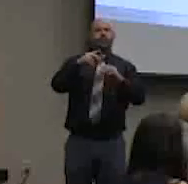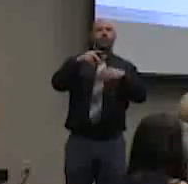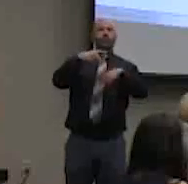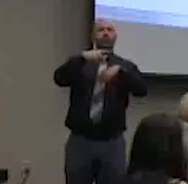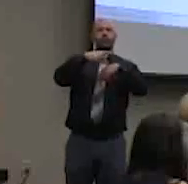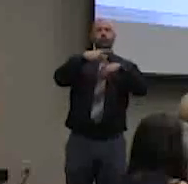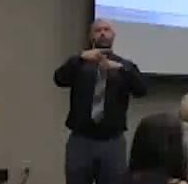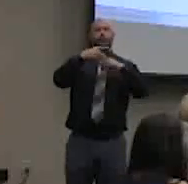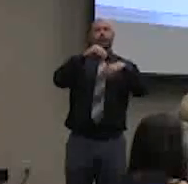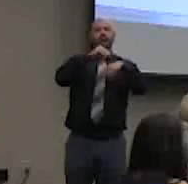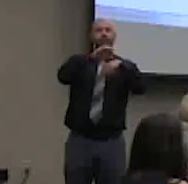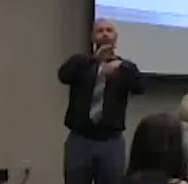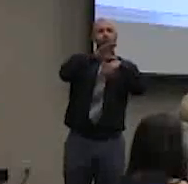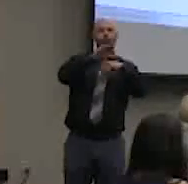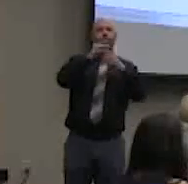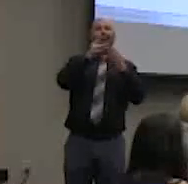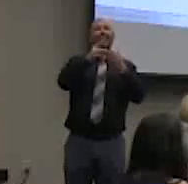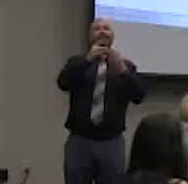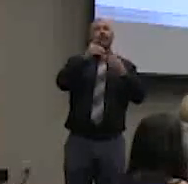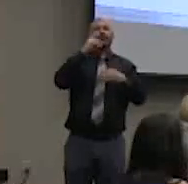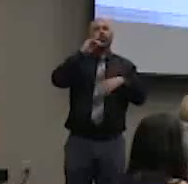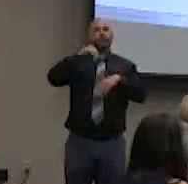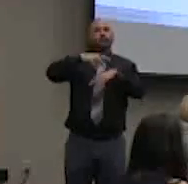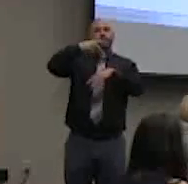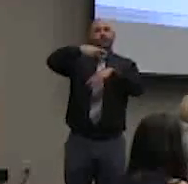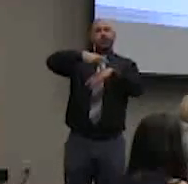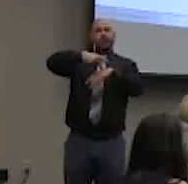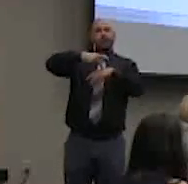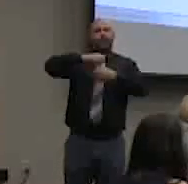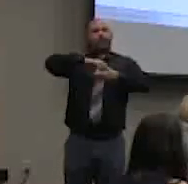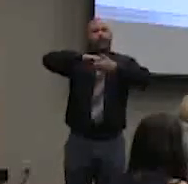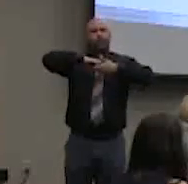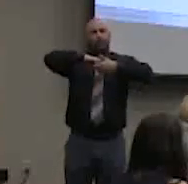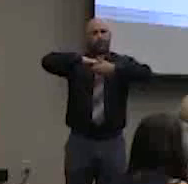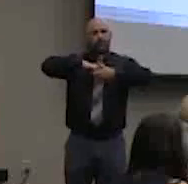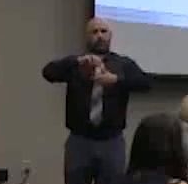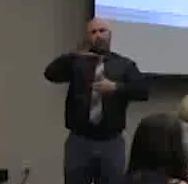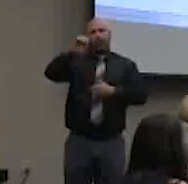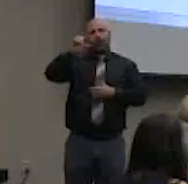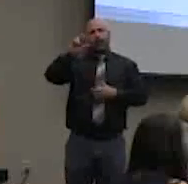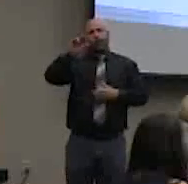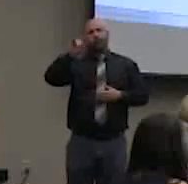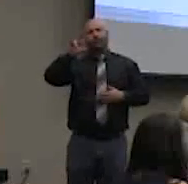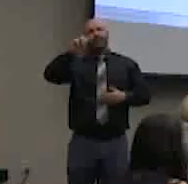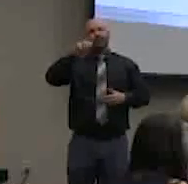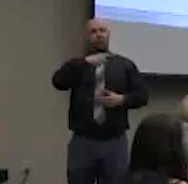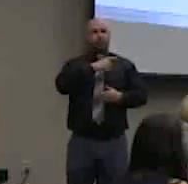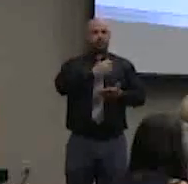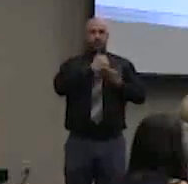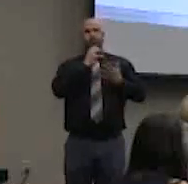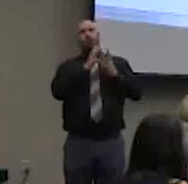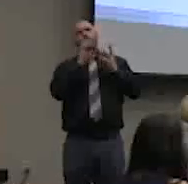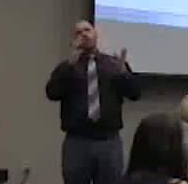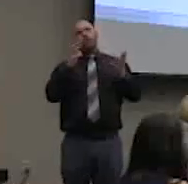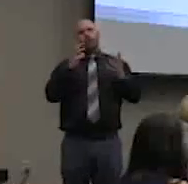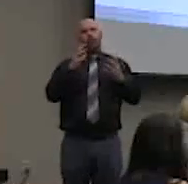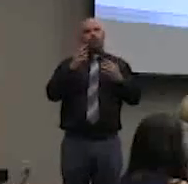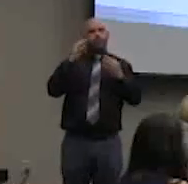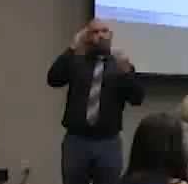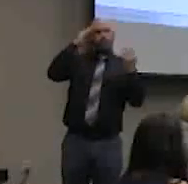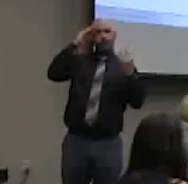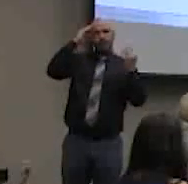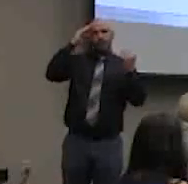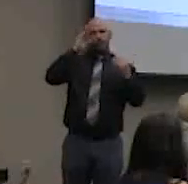and has really assisted us with a lot of thinking through things, and we appreciate that. Because you're such a thinker,